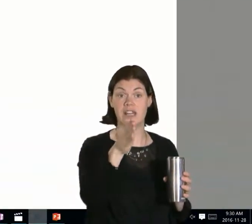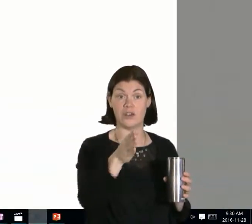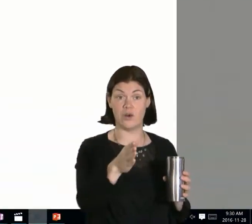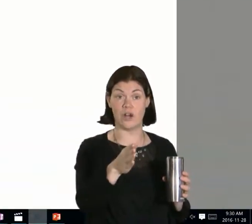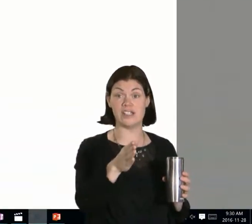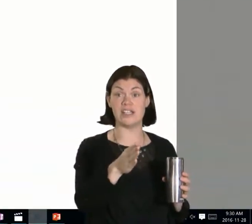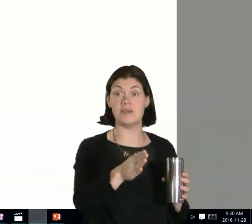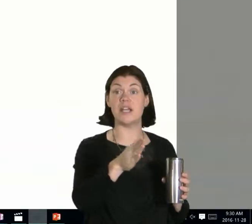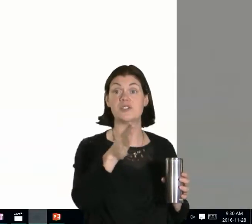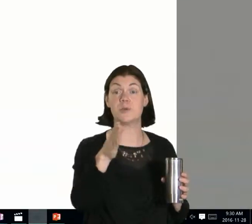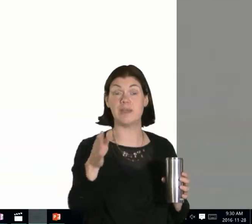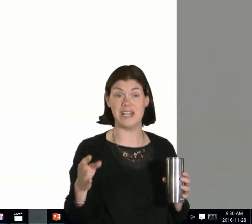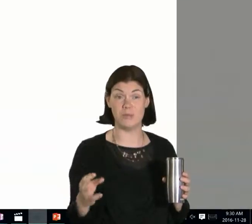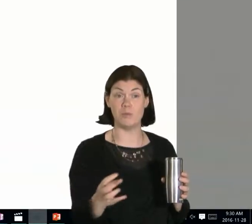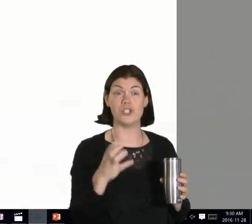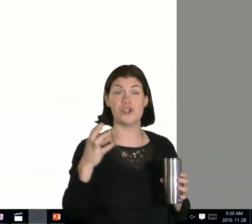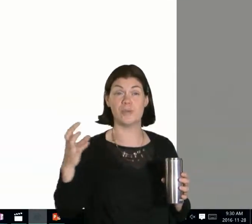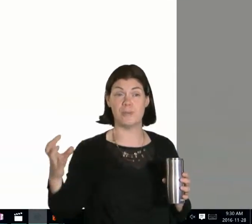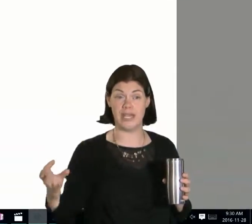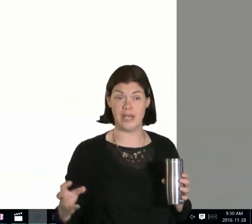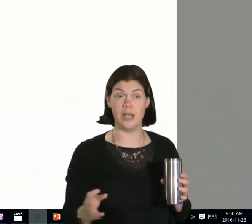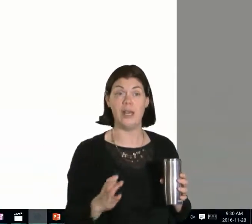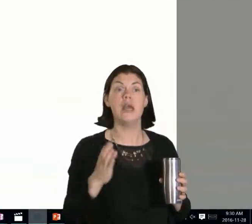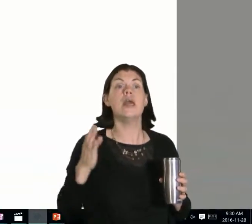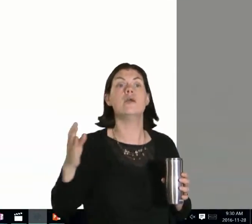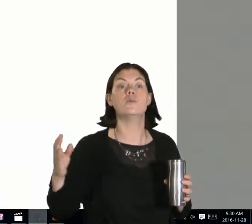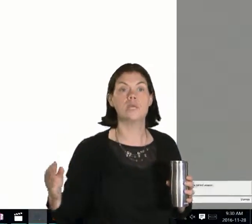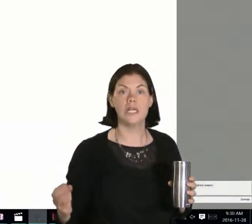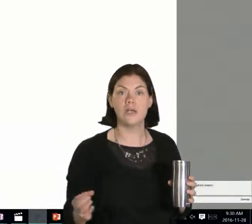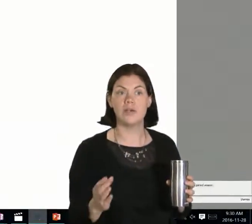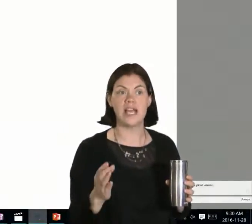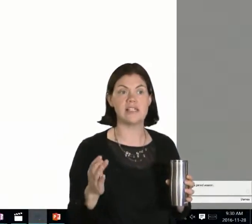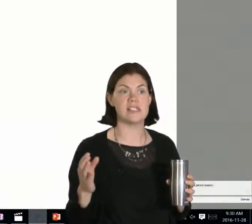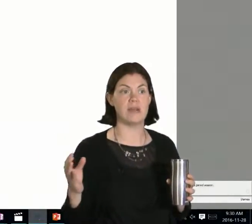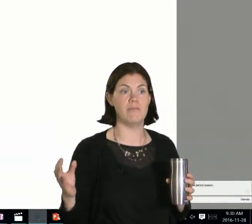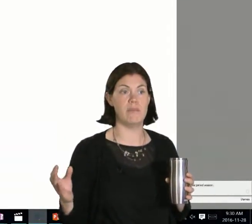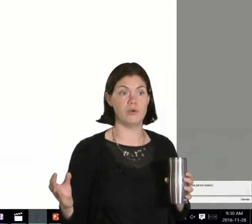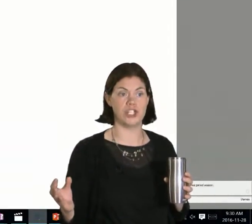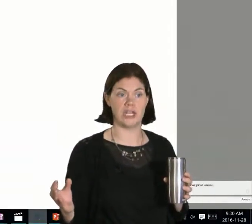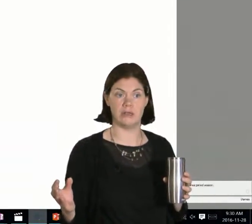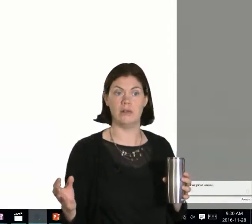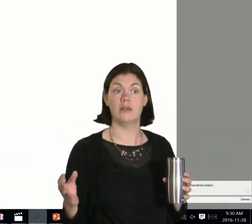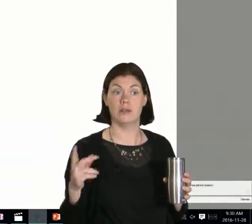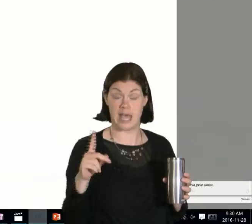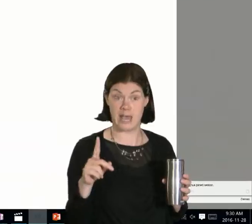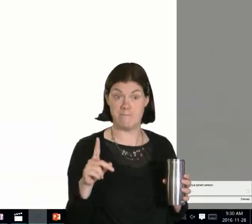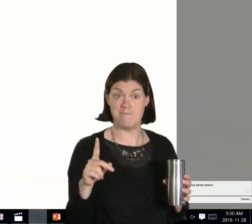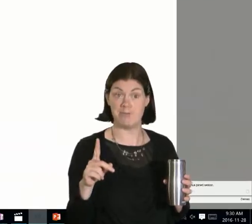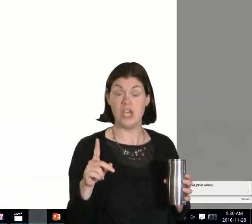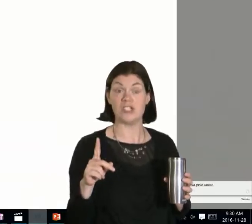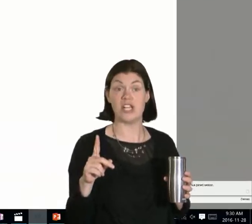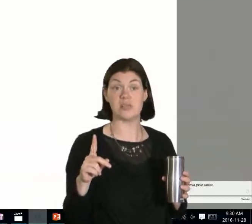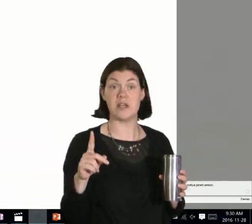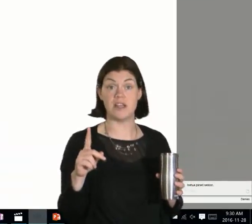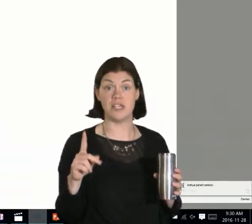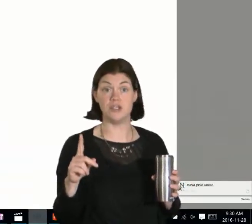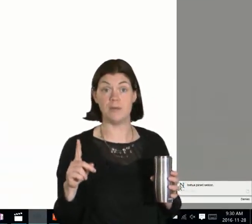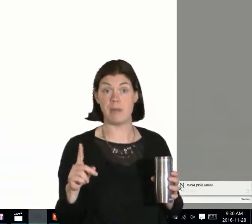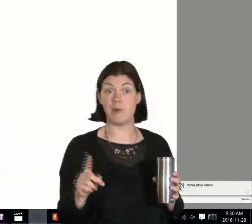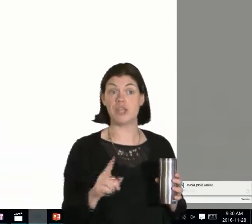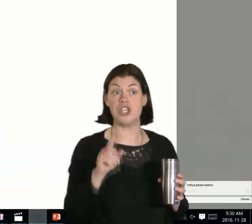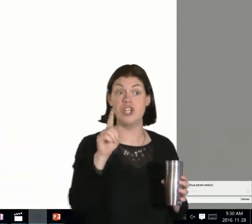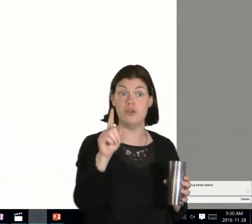located in the chorus and when it's repeated, when words are repeated, it really creates that emotion. Okay, so that's one thing